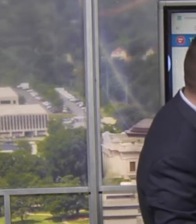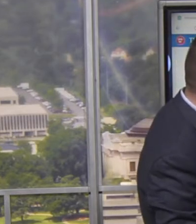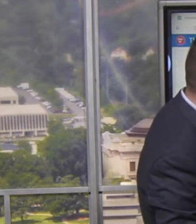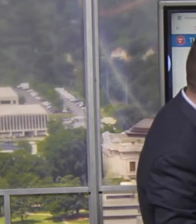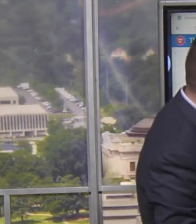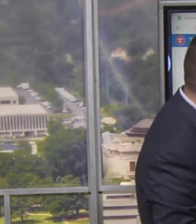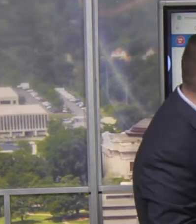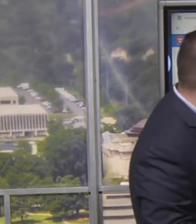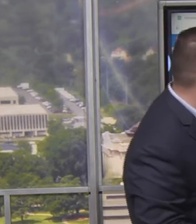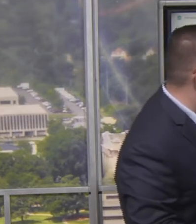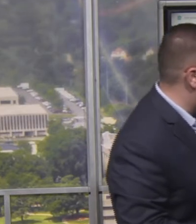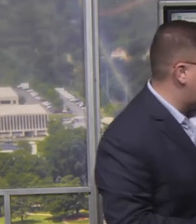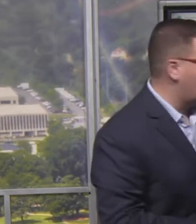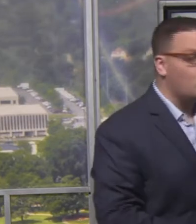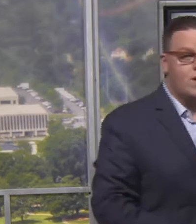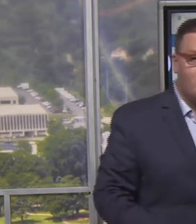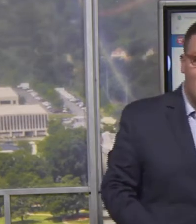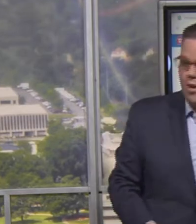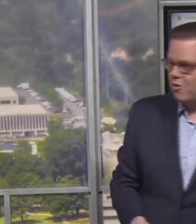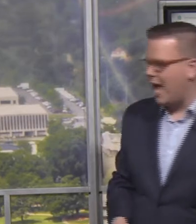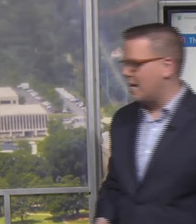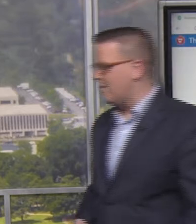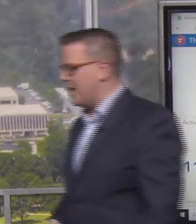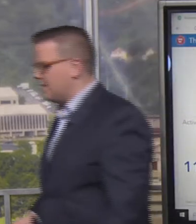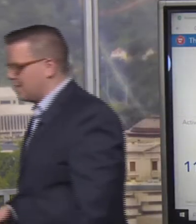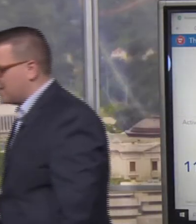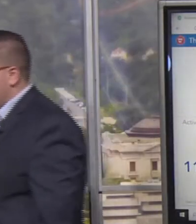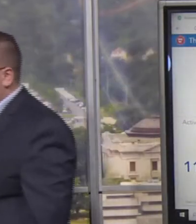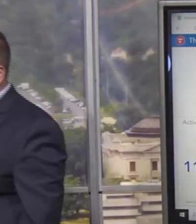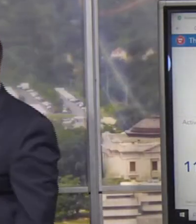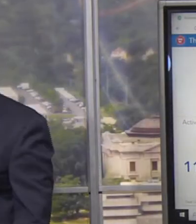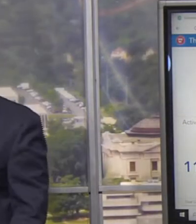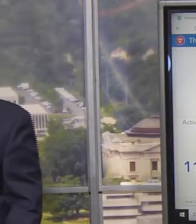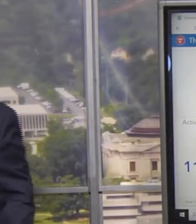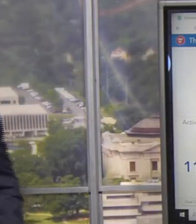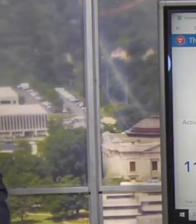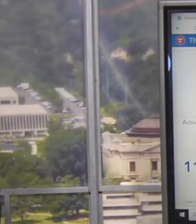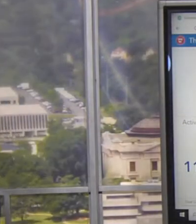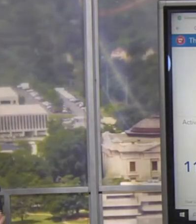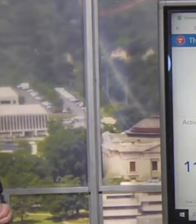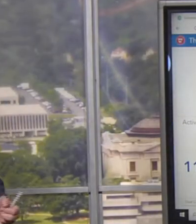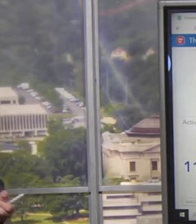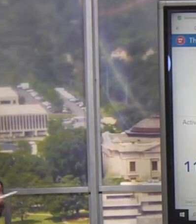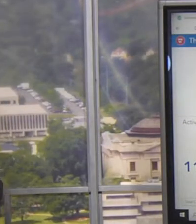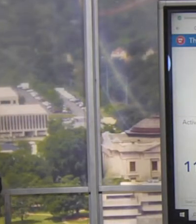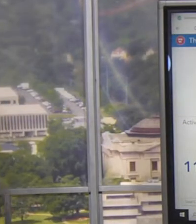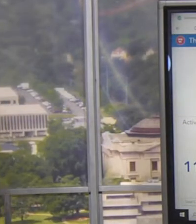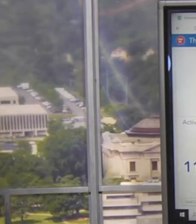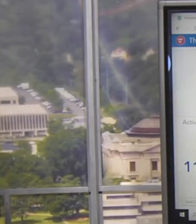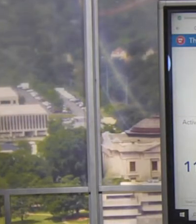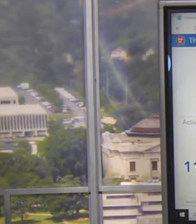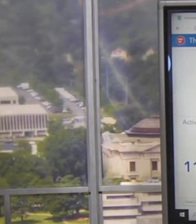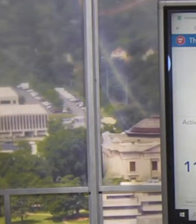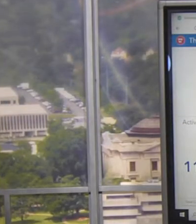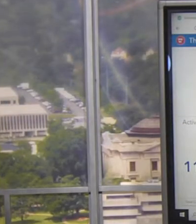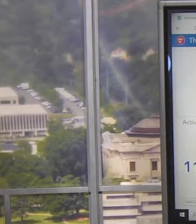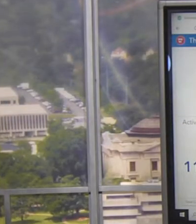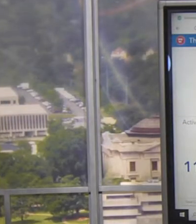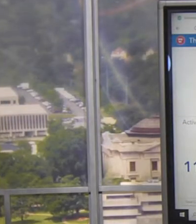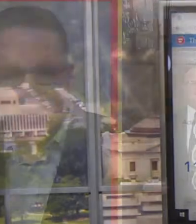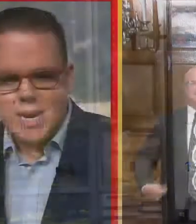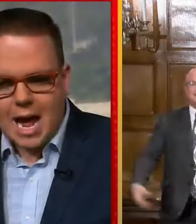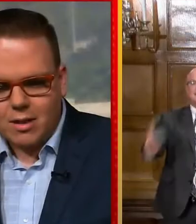Pulaski County, you can see that there are still 2,500 active cases here in Pulaski County. Governor Asa Hutchinson is coming